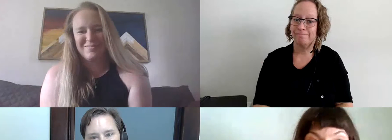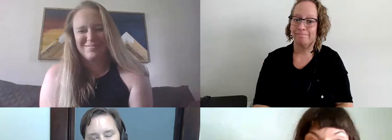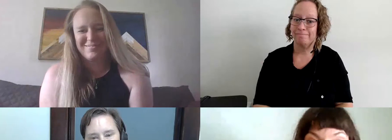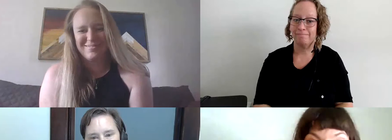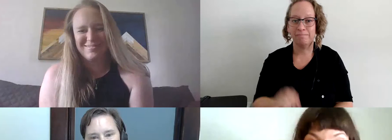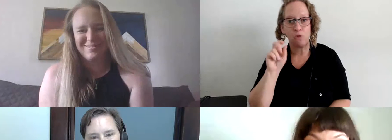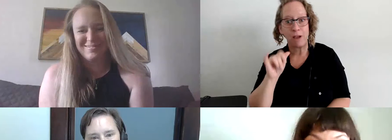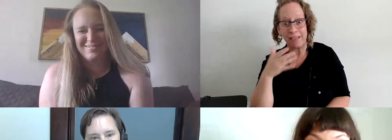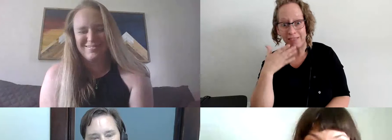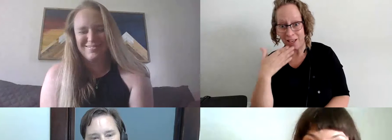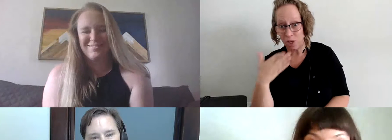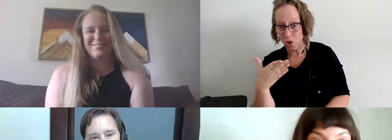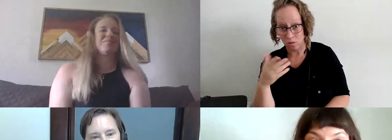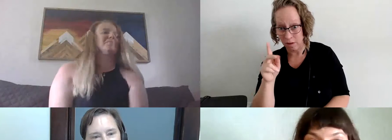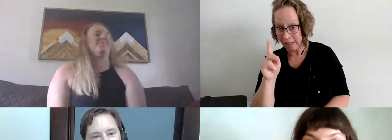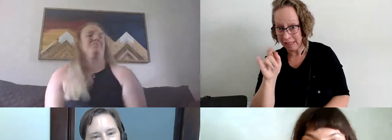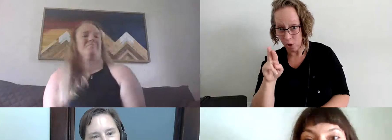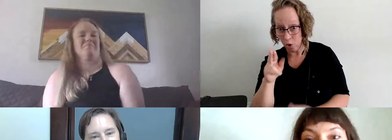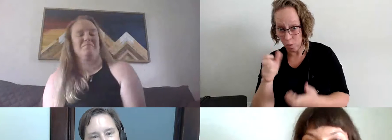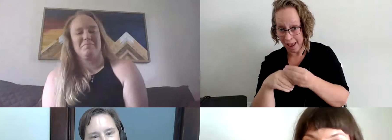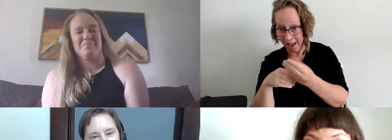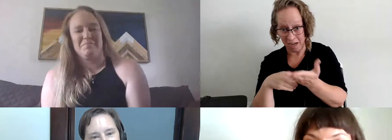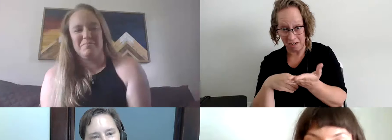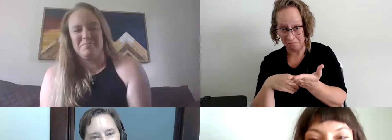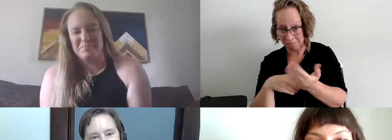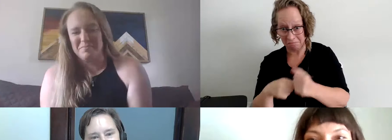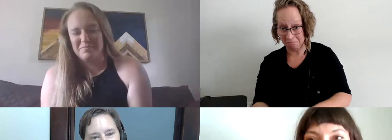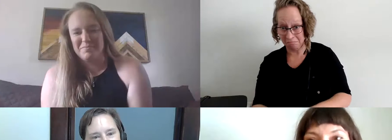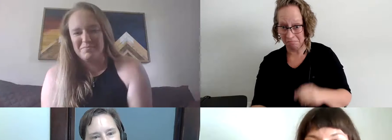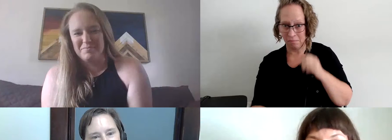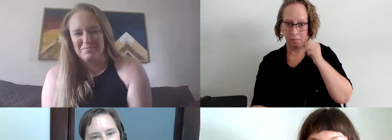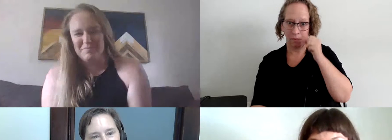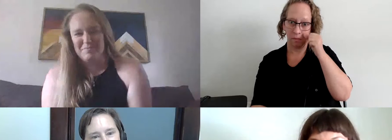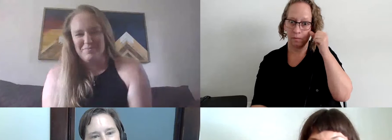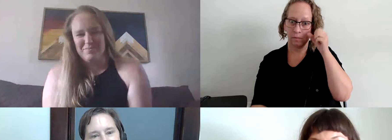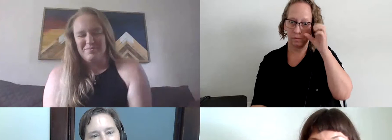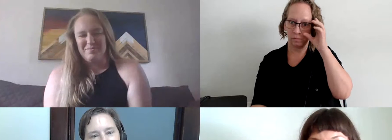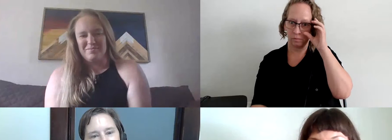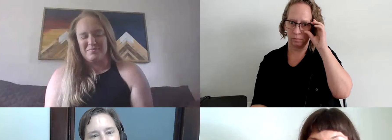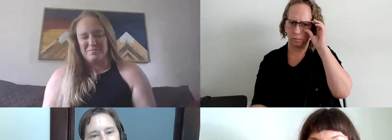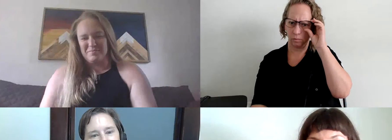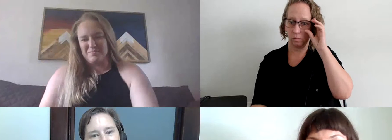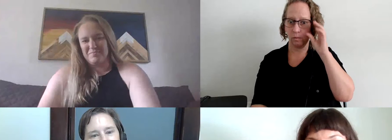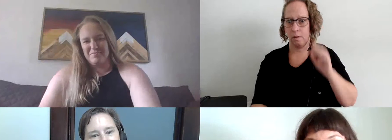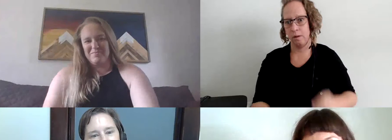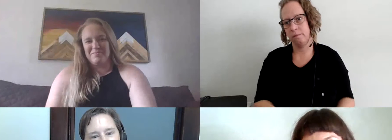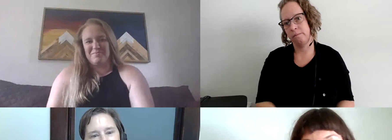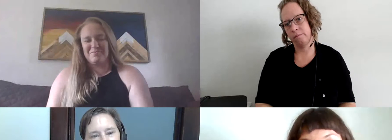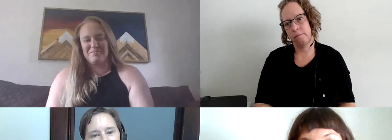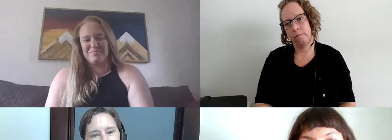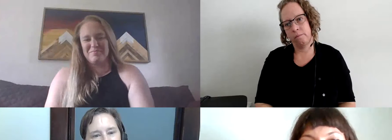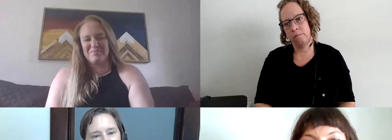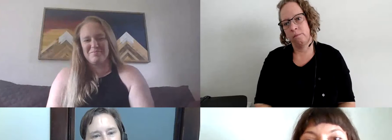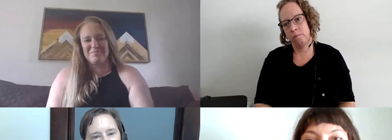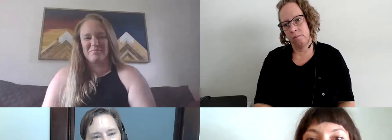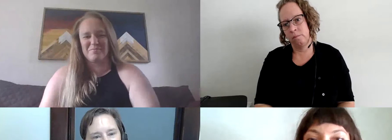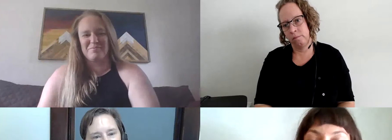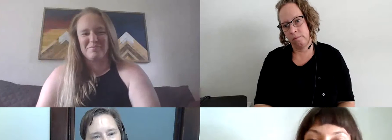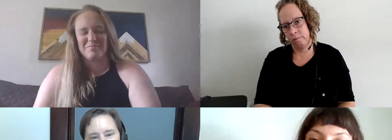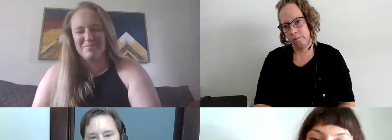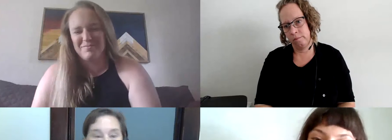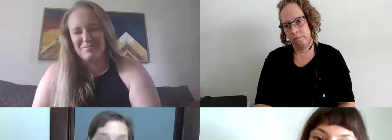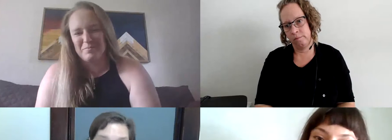Great, thank you. you. Want to add anything? Kirsten here. Well, I guess I would say the same thing